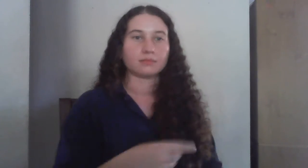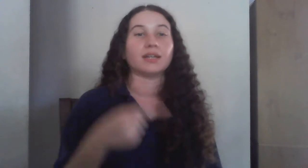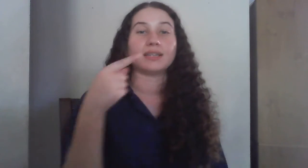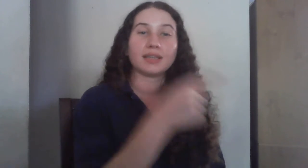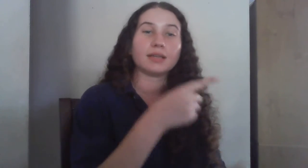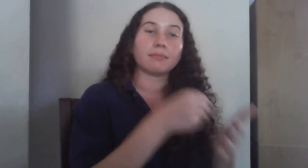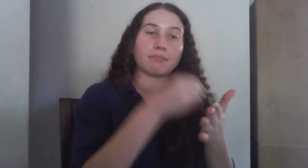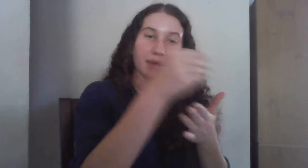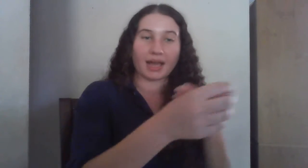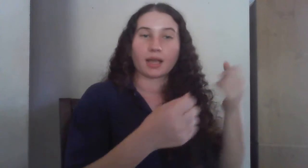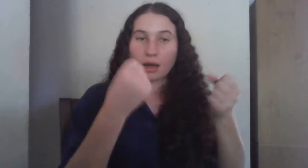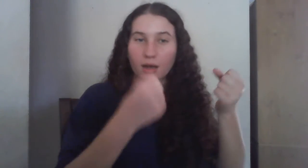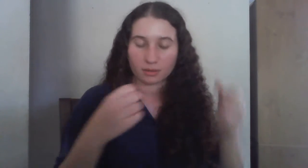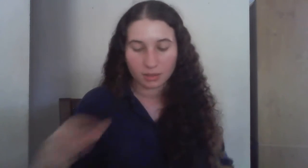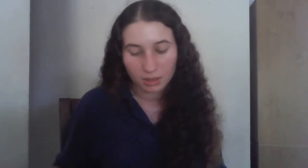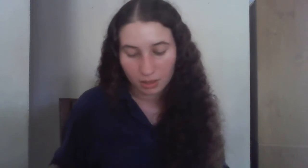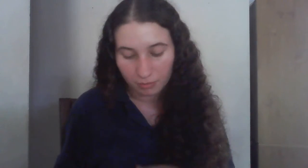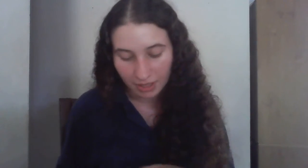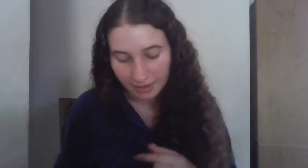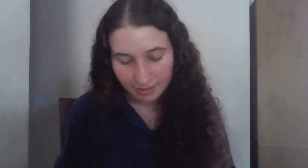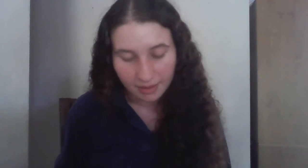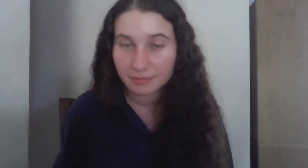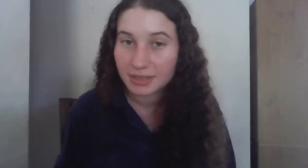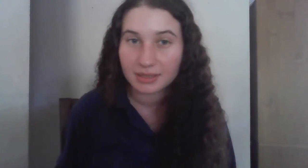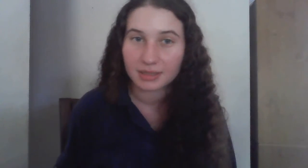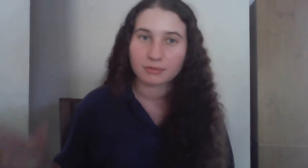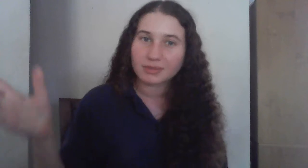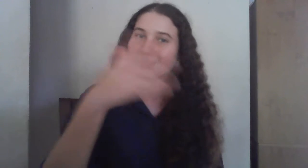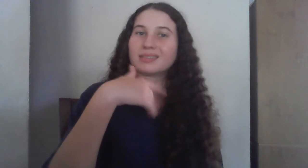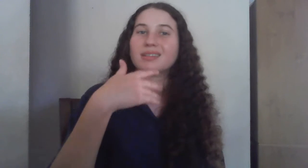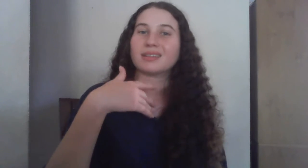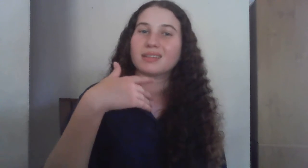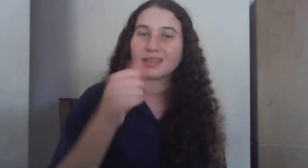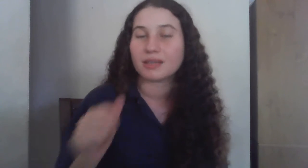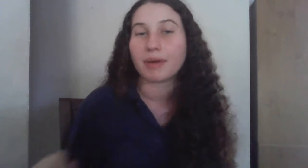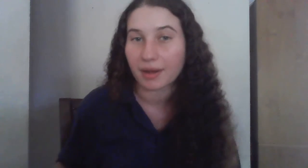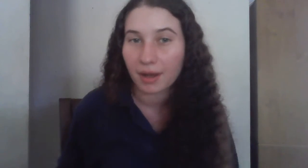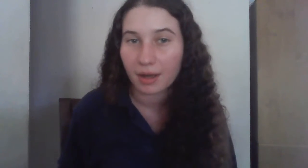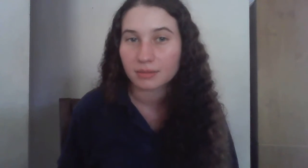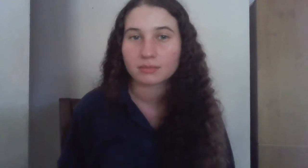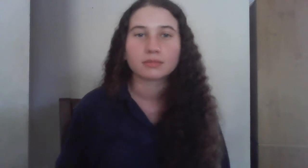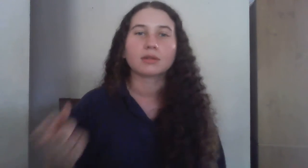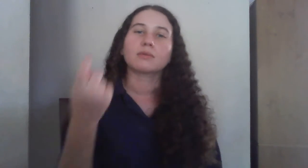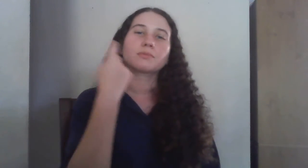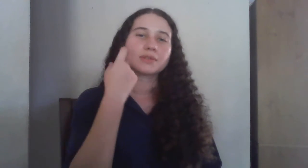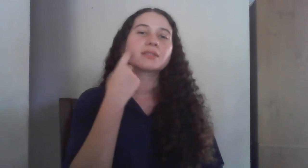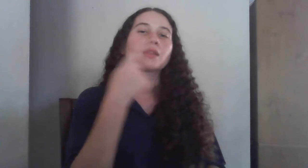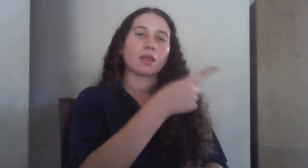Right? He buy car. We add the sign recently. Recently, he bought a car.